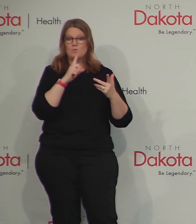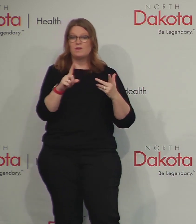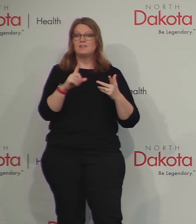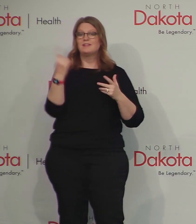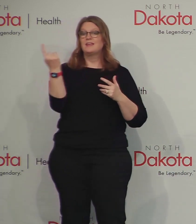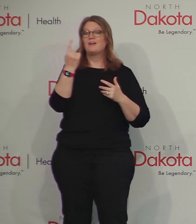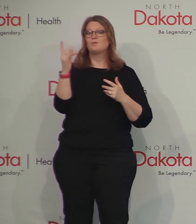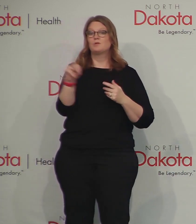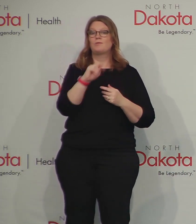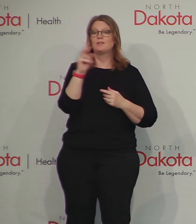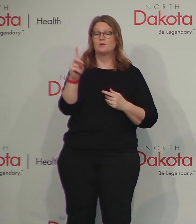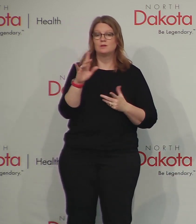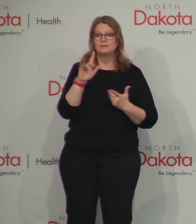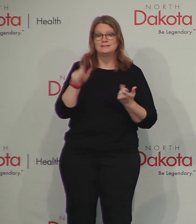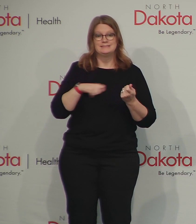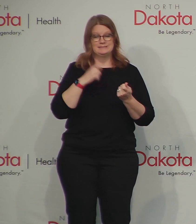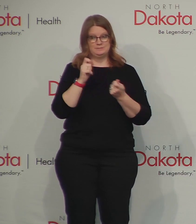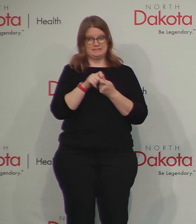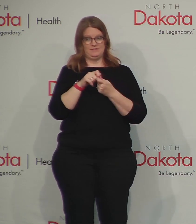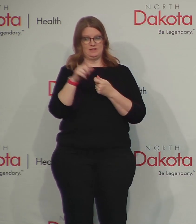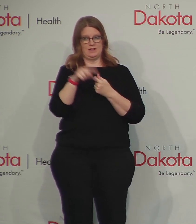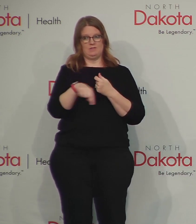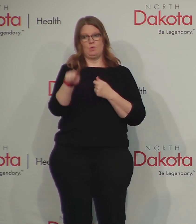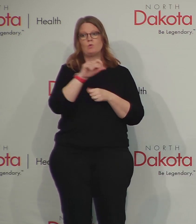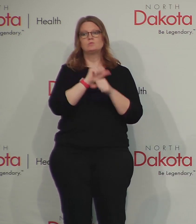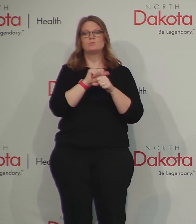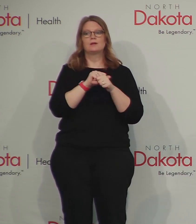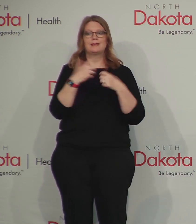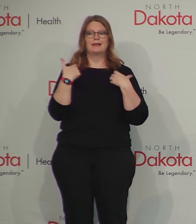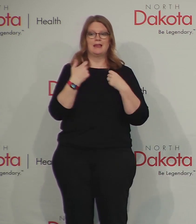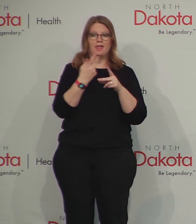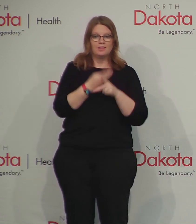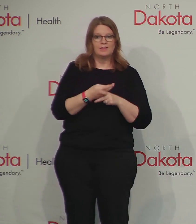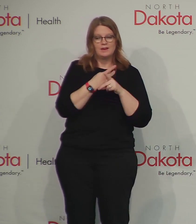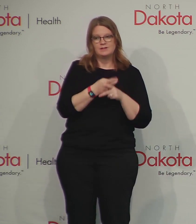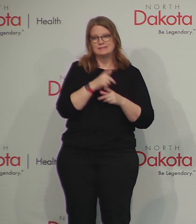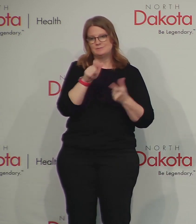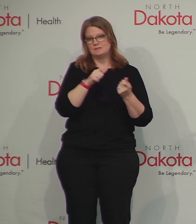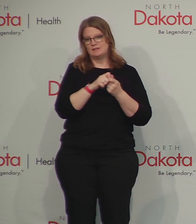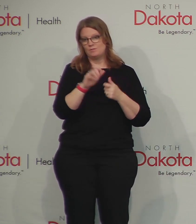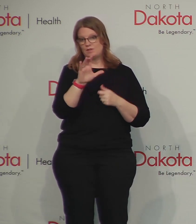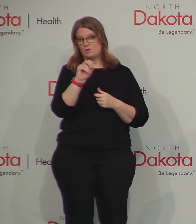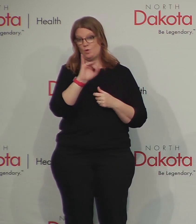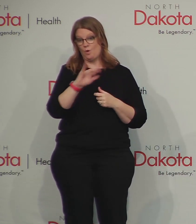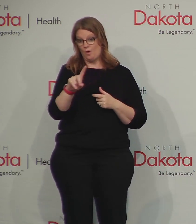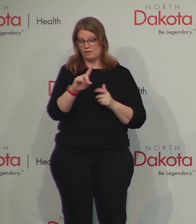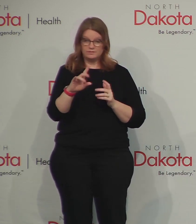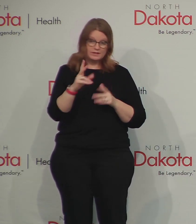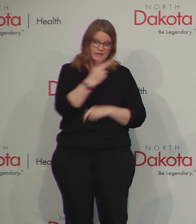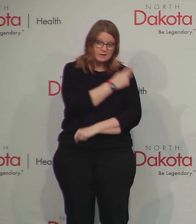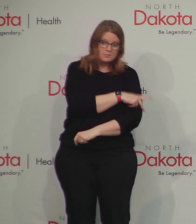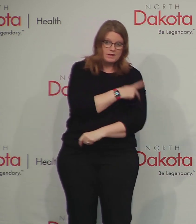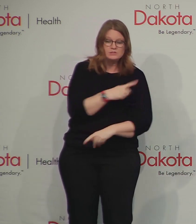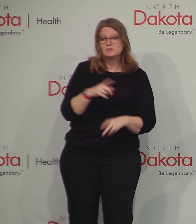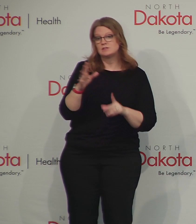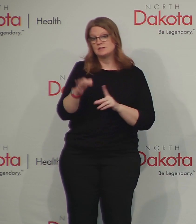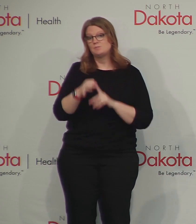Dakota, and particularly those that are working in healthcare directly with COVID patients and those that work in long-term